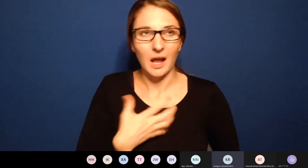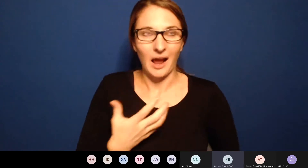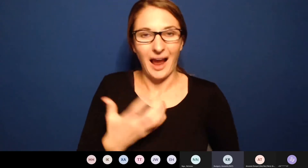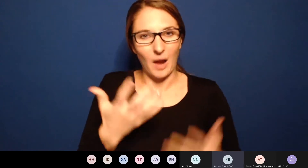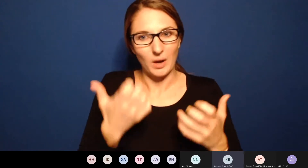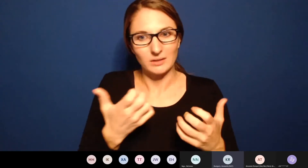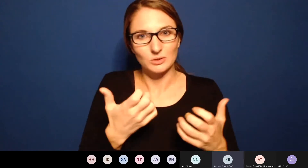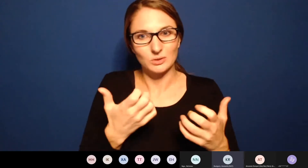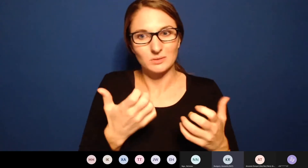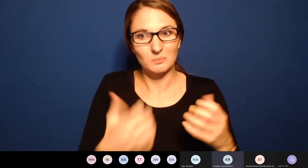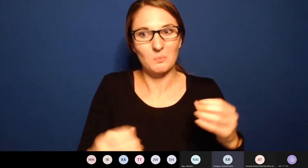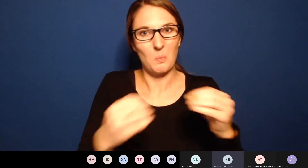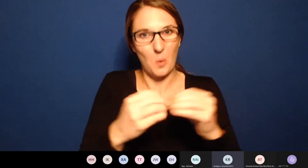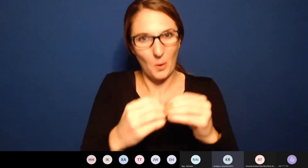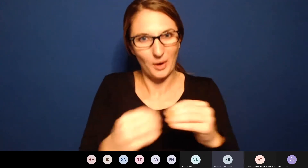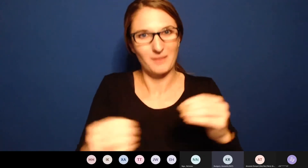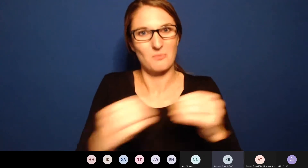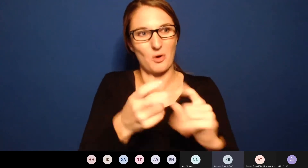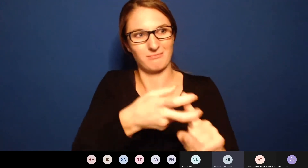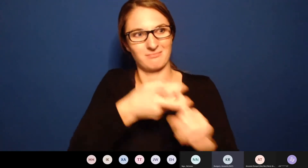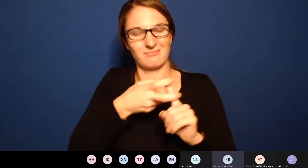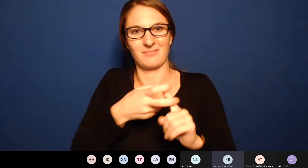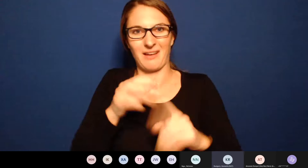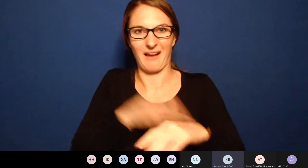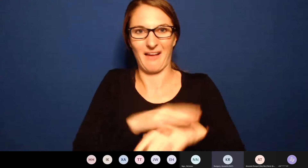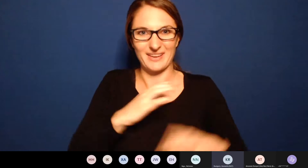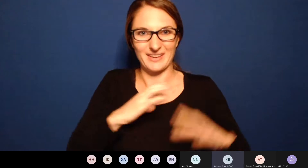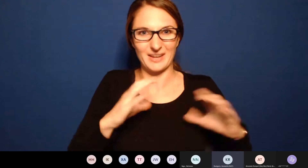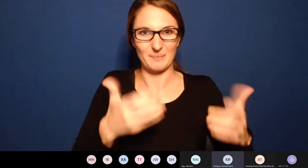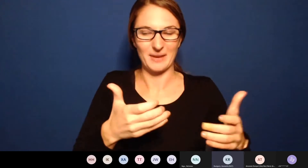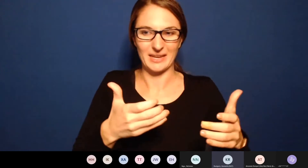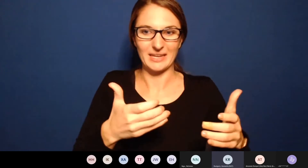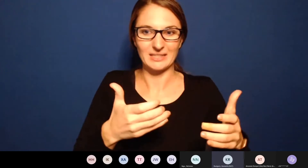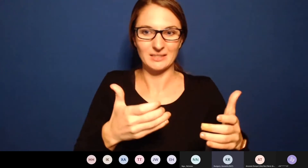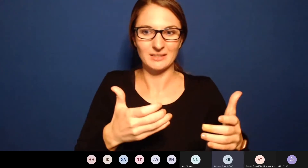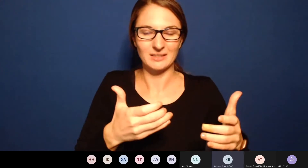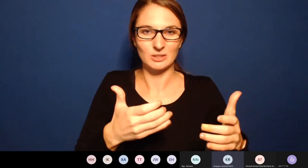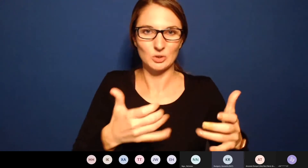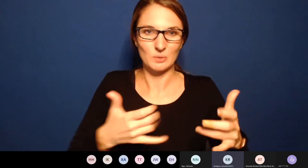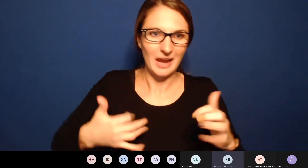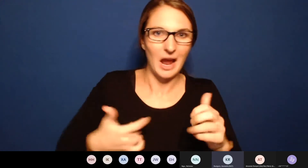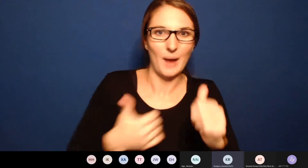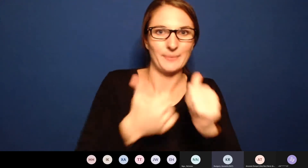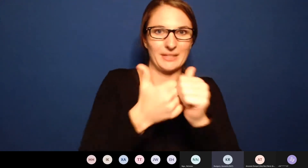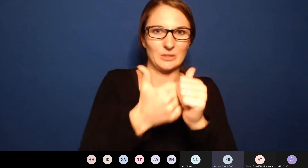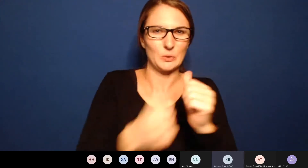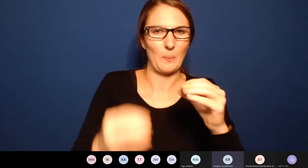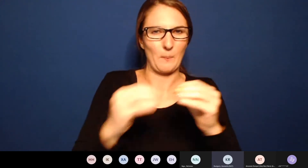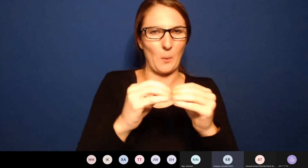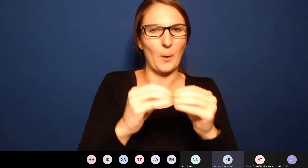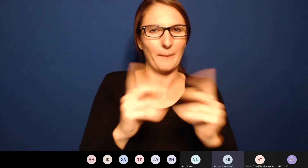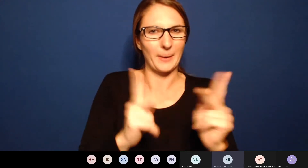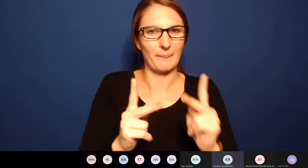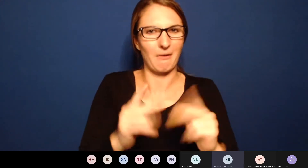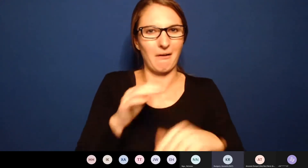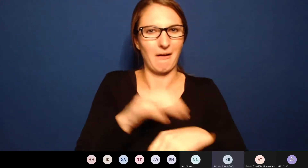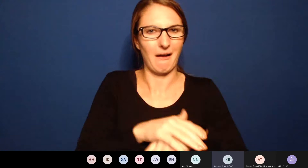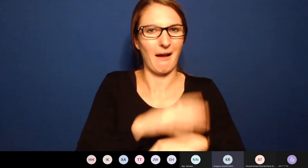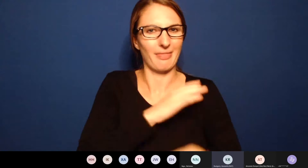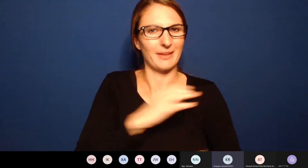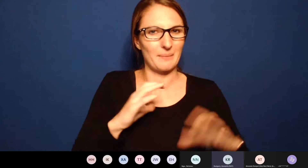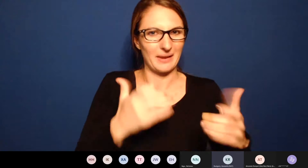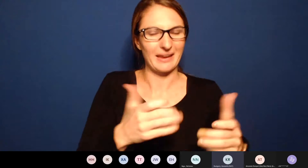that and get our committee up to a higher strength level so that we do have more